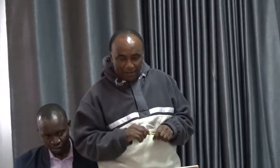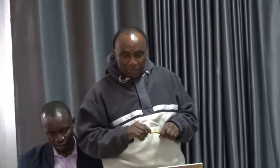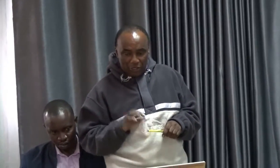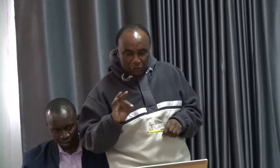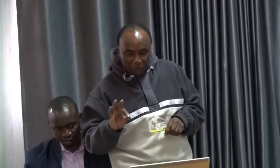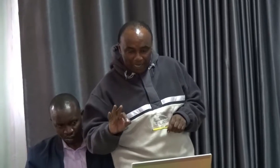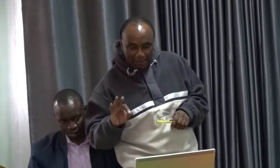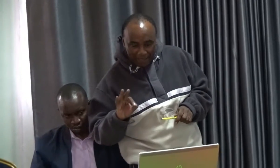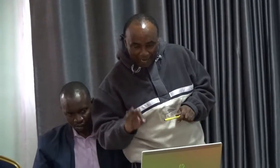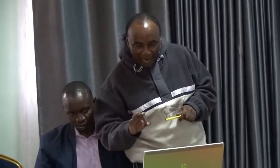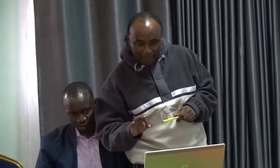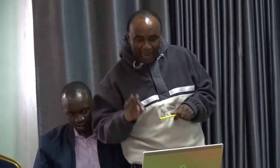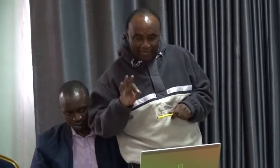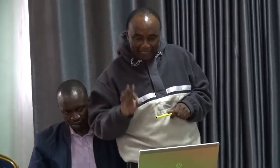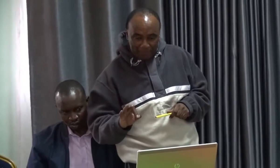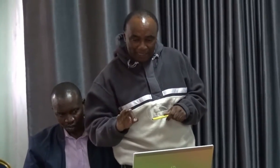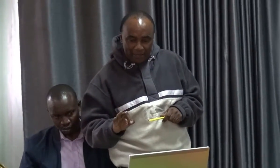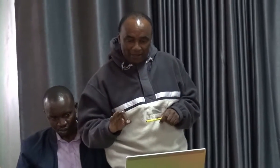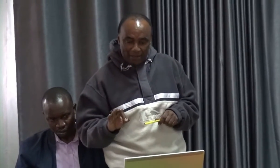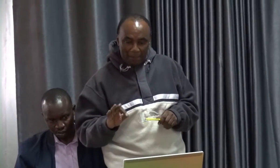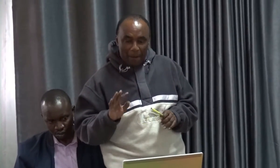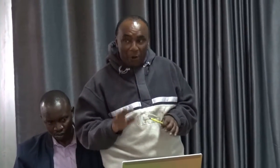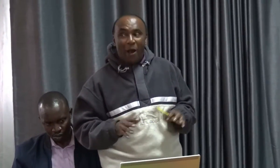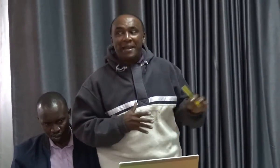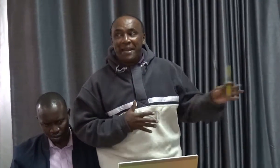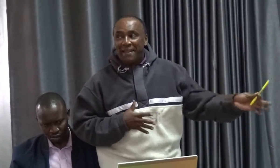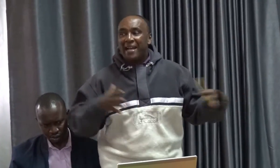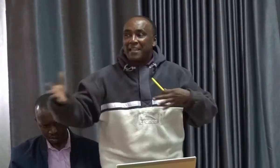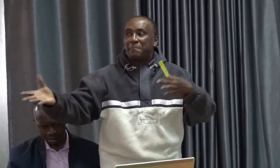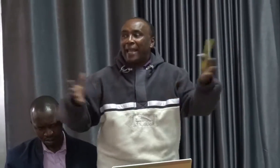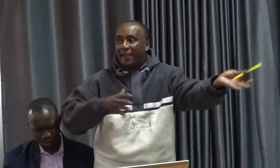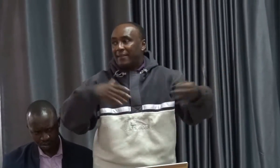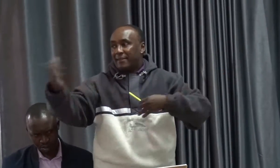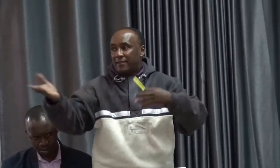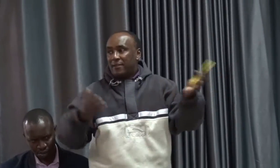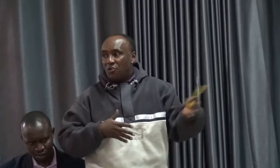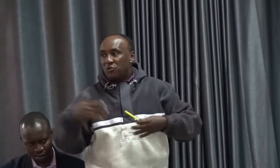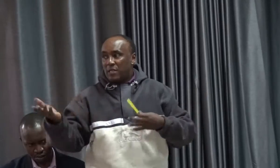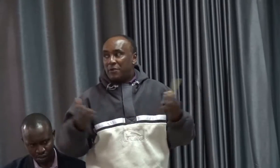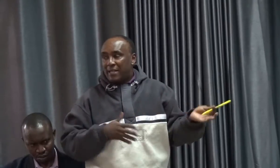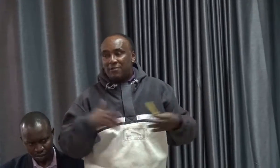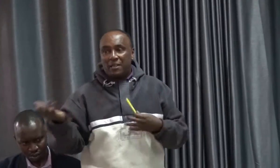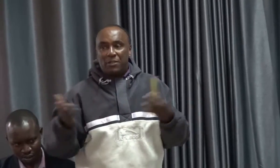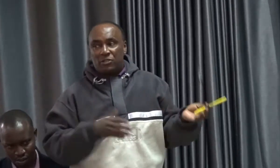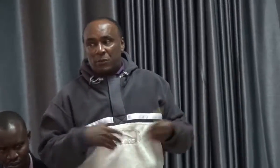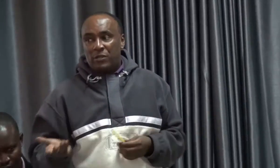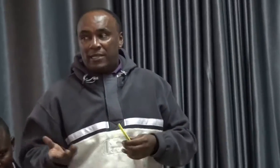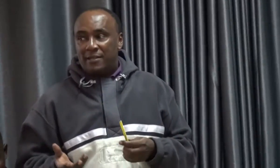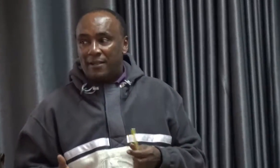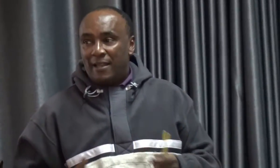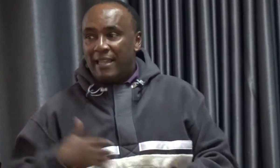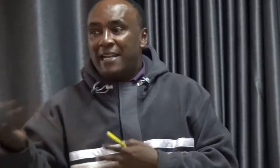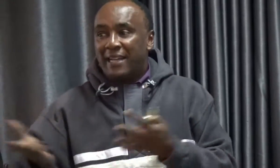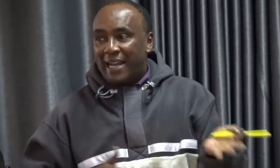That children become accepted by one another as they play. Those with and without disability or special